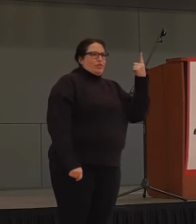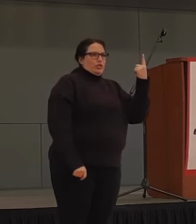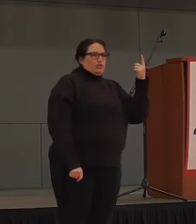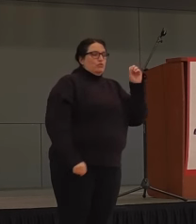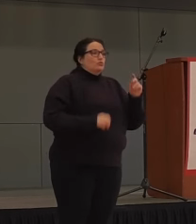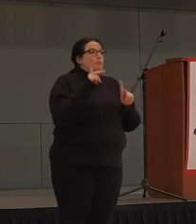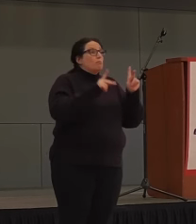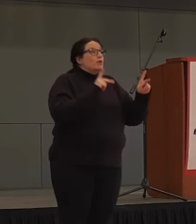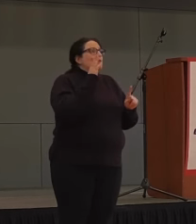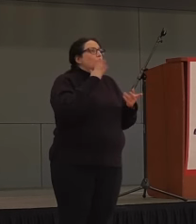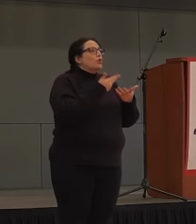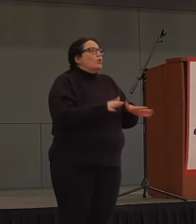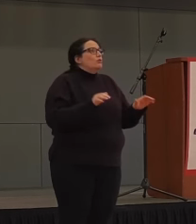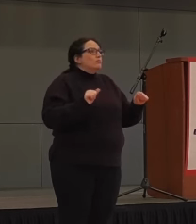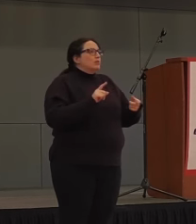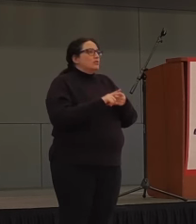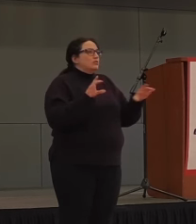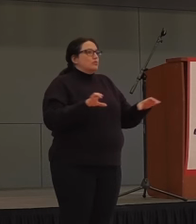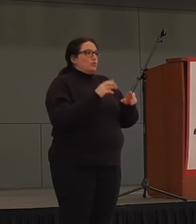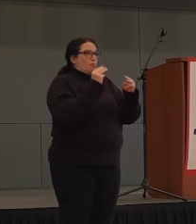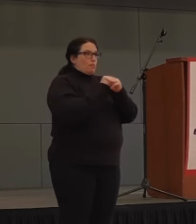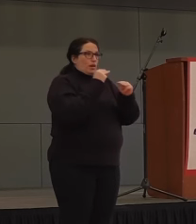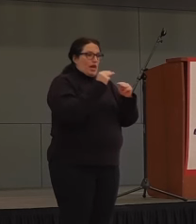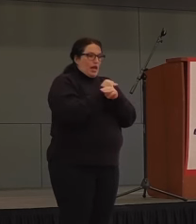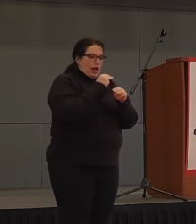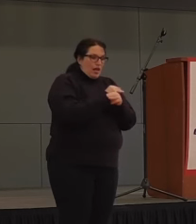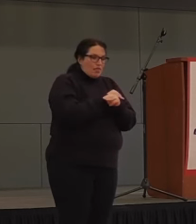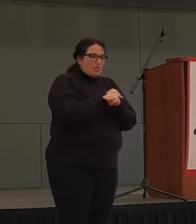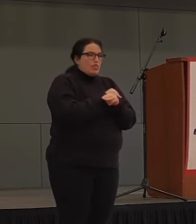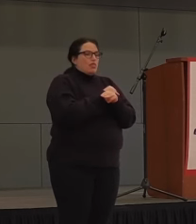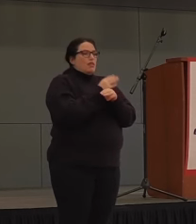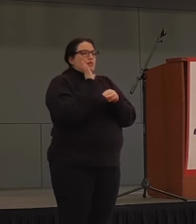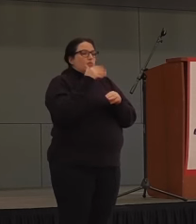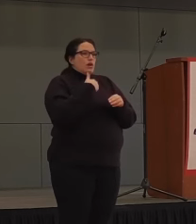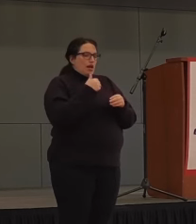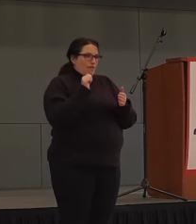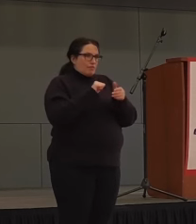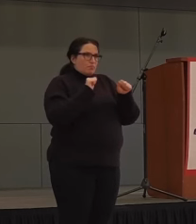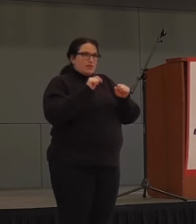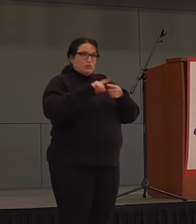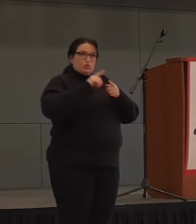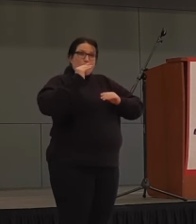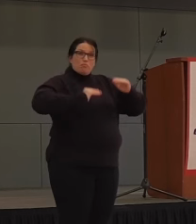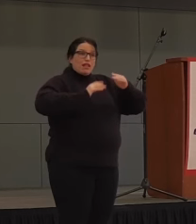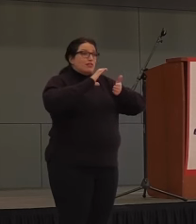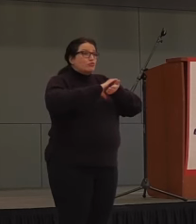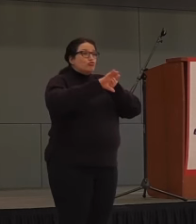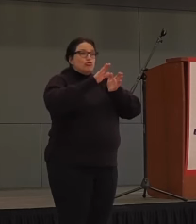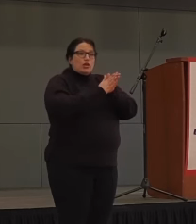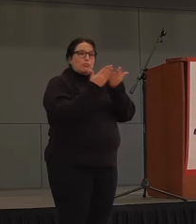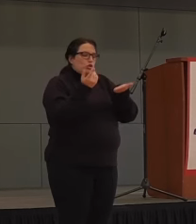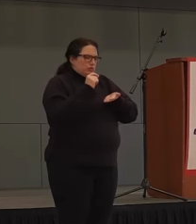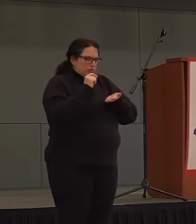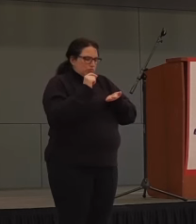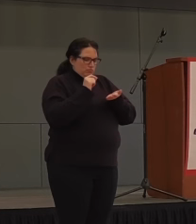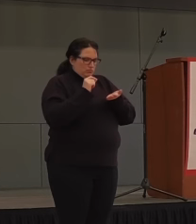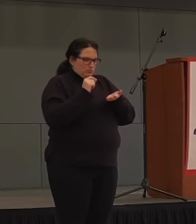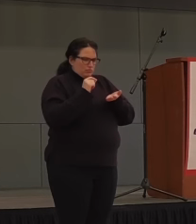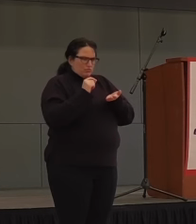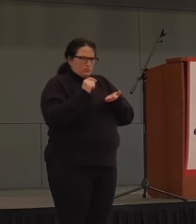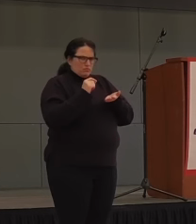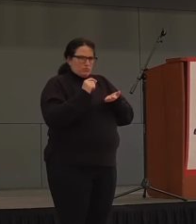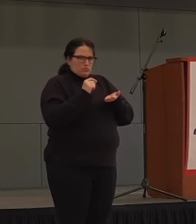lose their ability to do math, they lose their ability to balance a checkbook, they might lose language